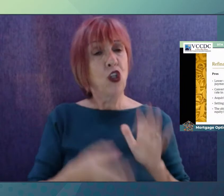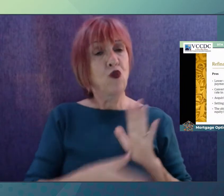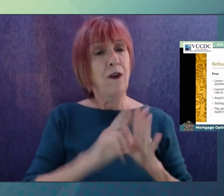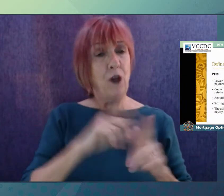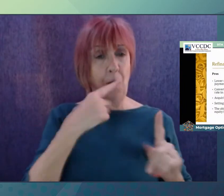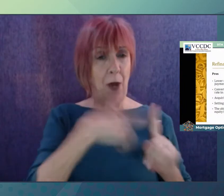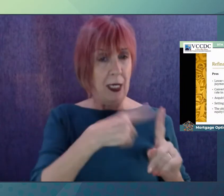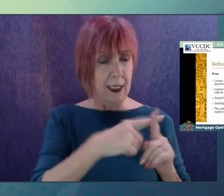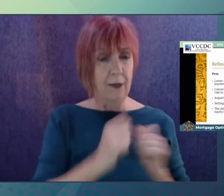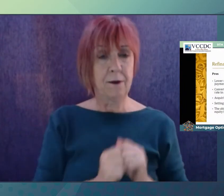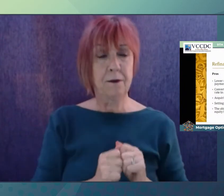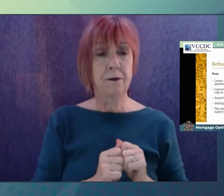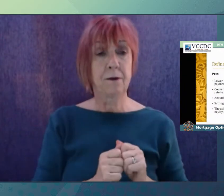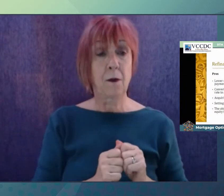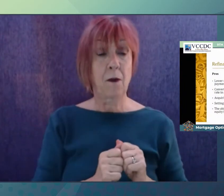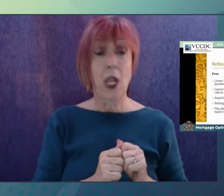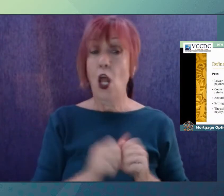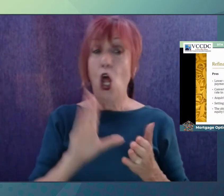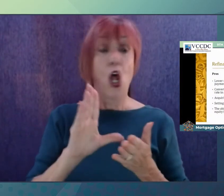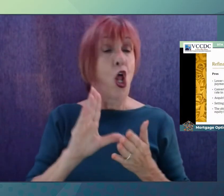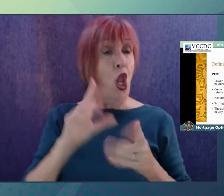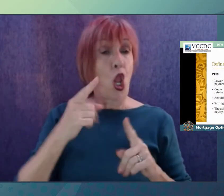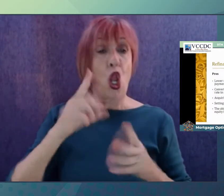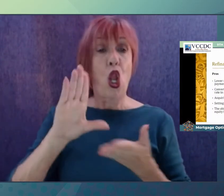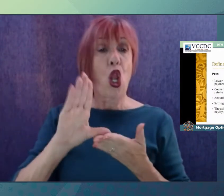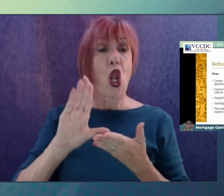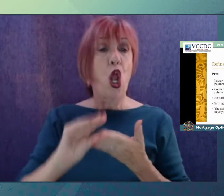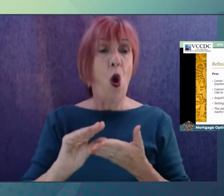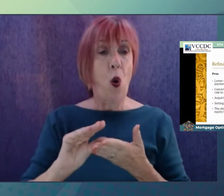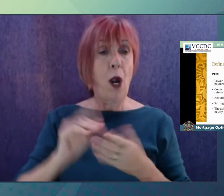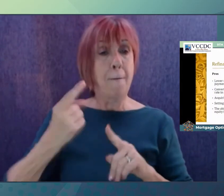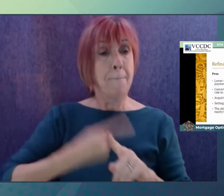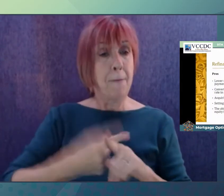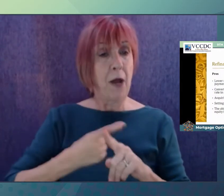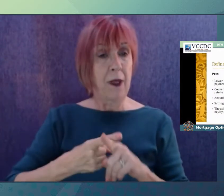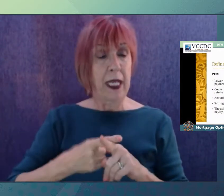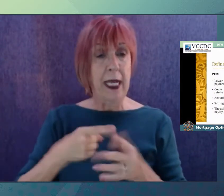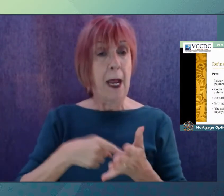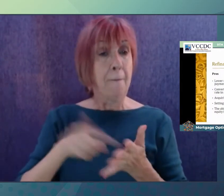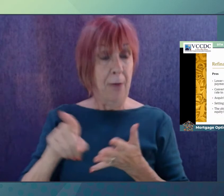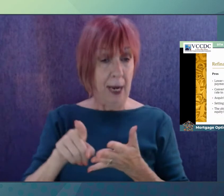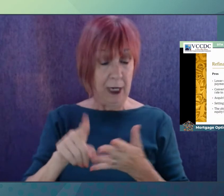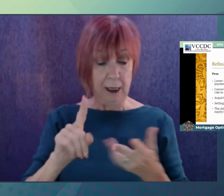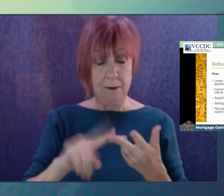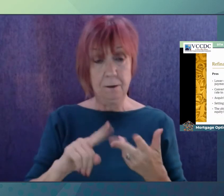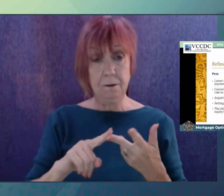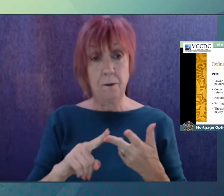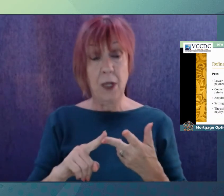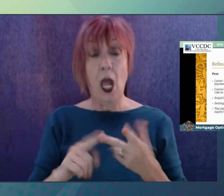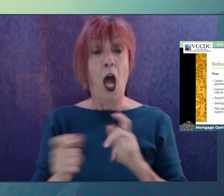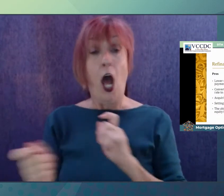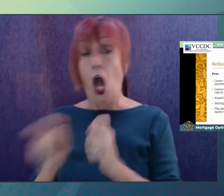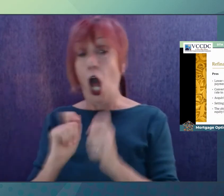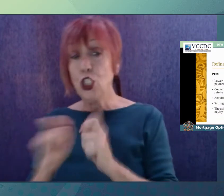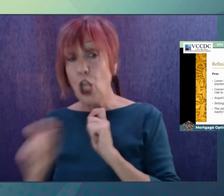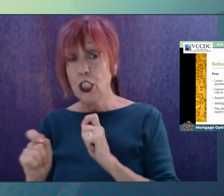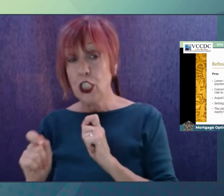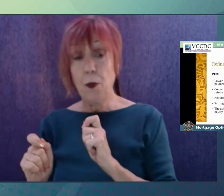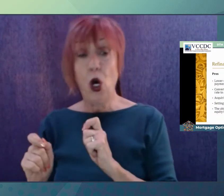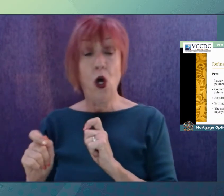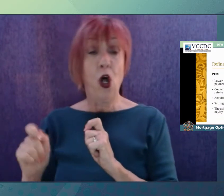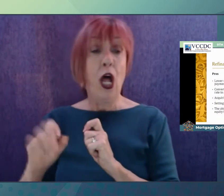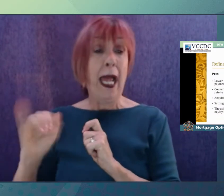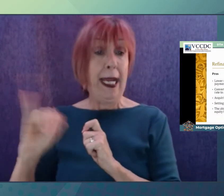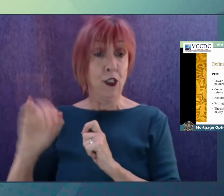are. You can get a lower monthly mortgage payment and interest rate. You can convert an adjustable interest rate to a fixed interest